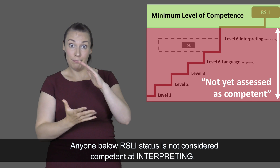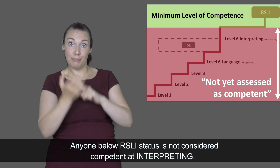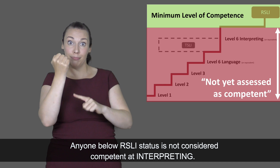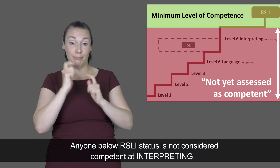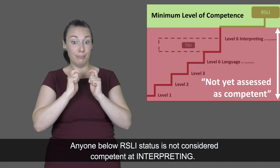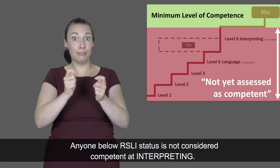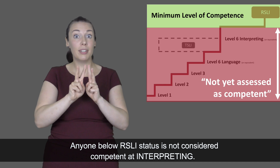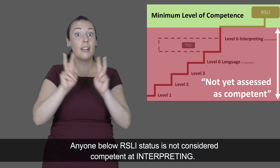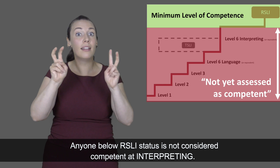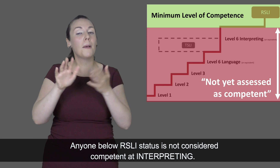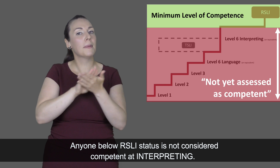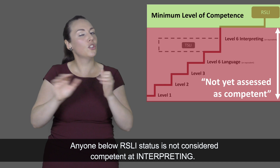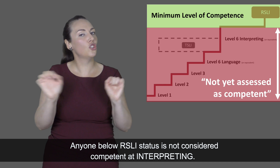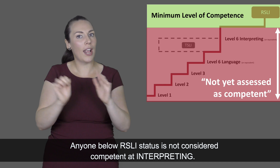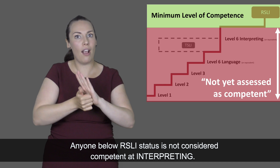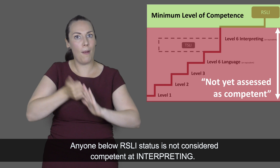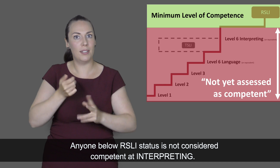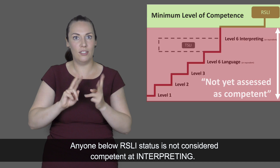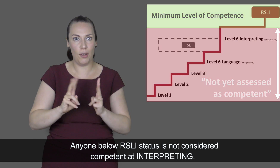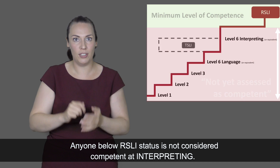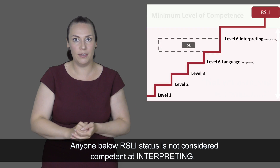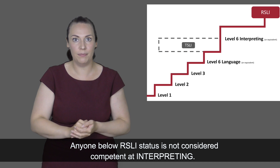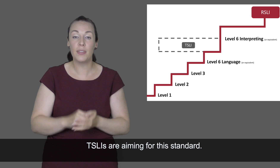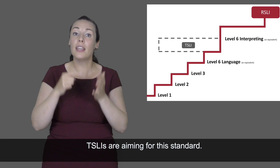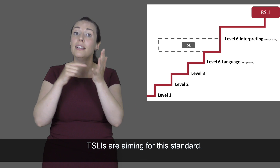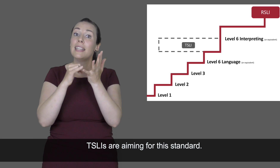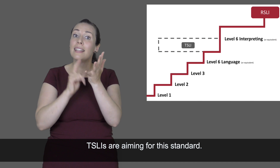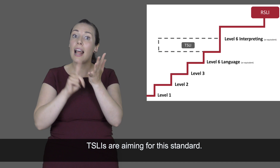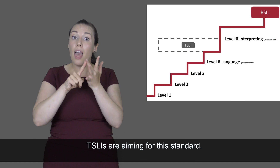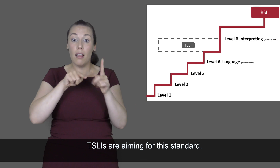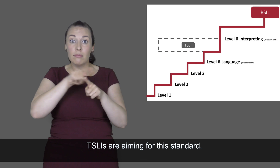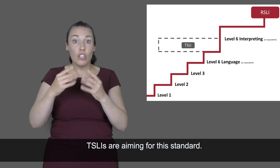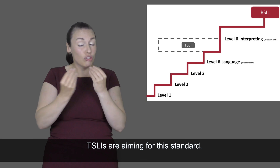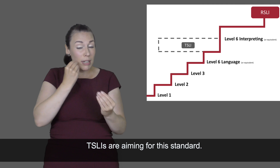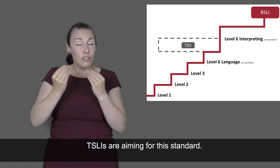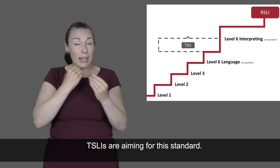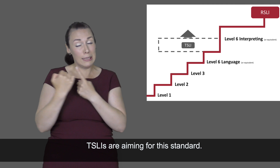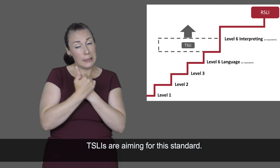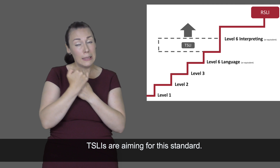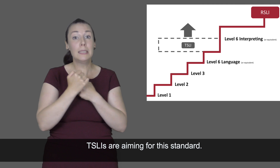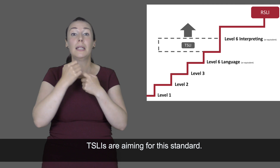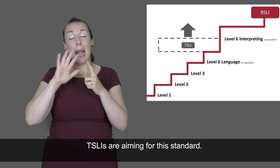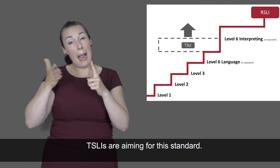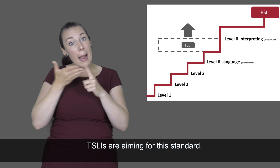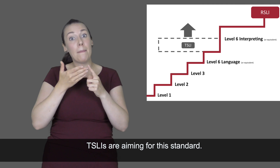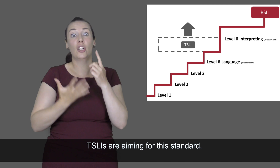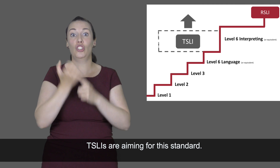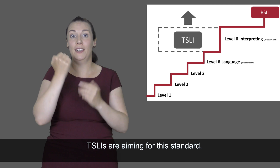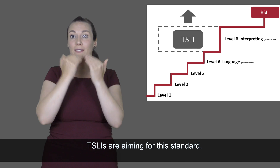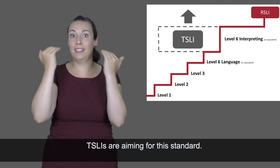Anyone below RSLI status is not considered competent at interpreting. TSLIs are aiming for this standard.